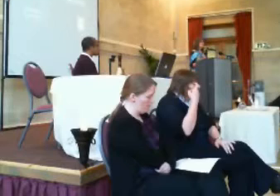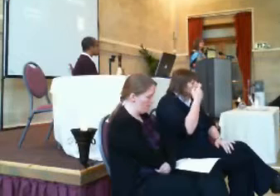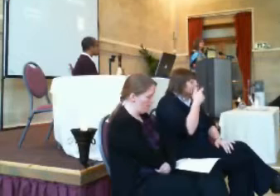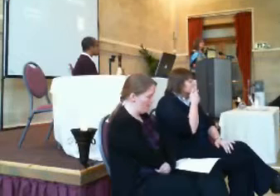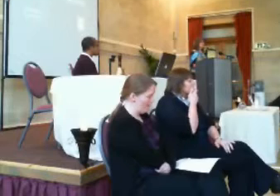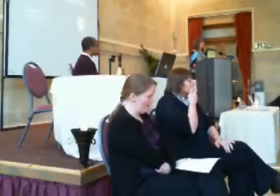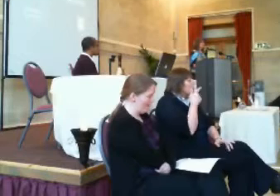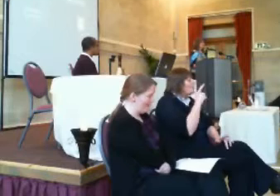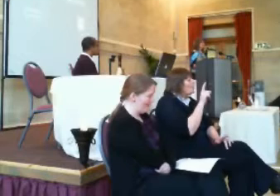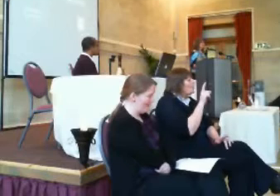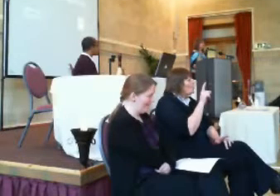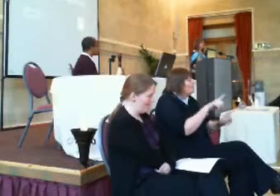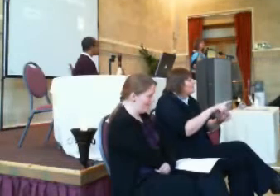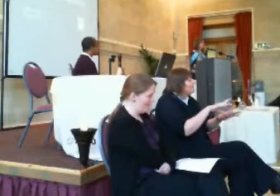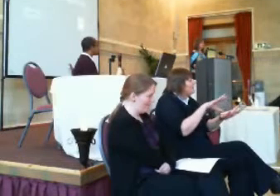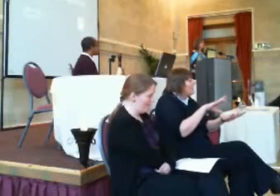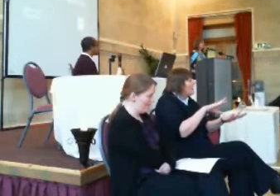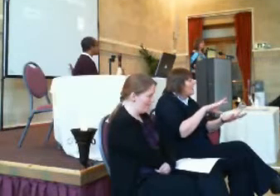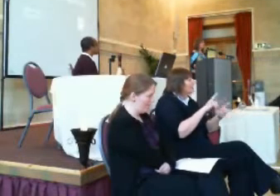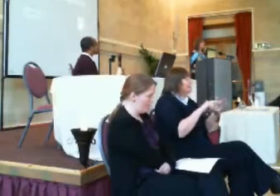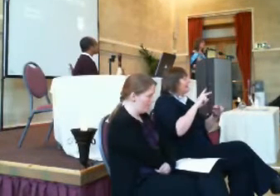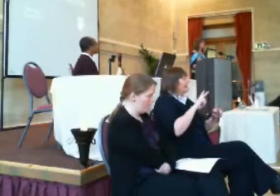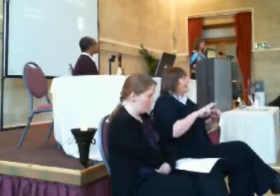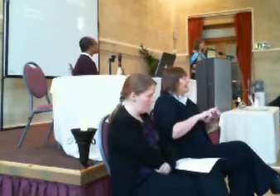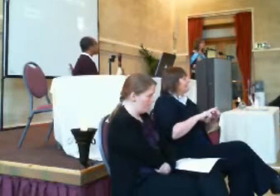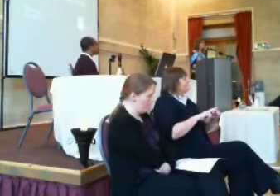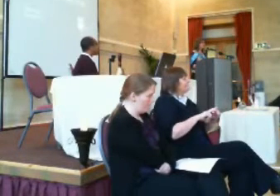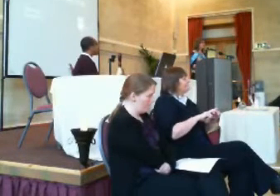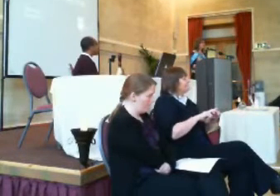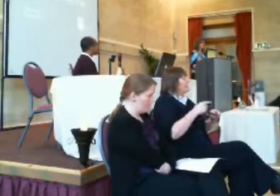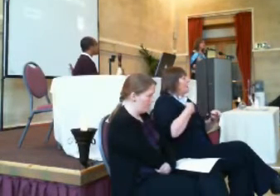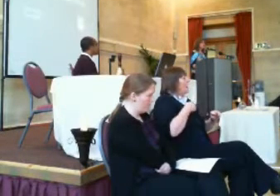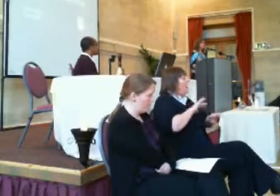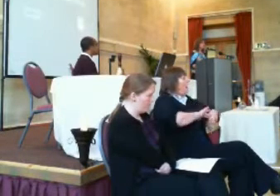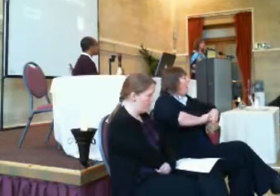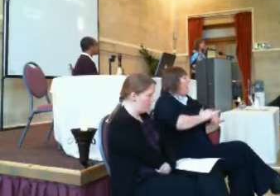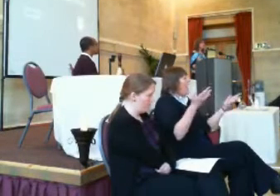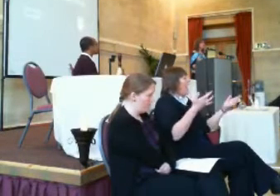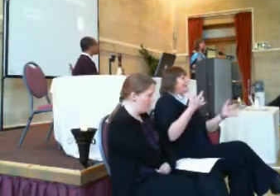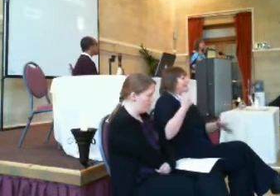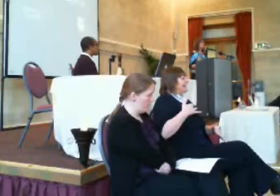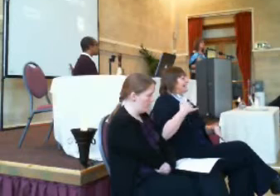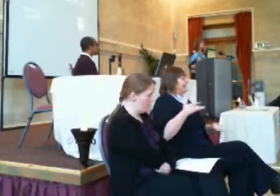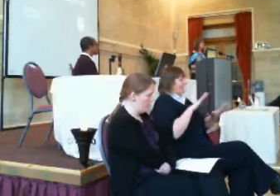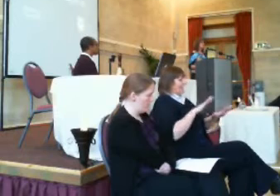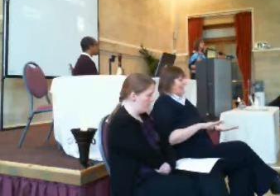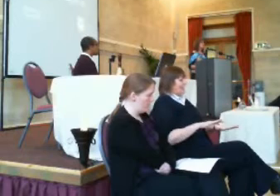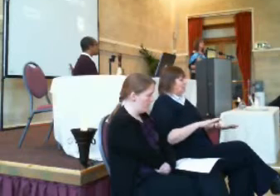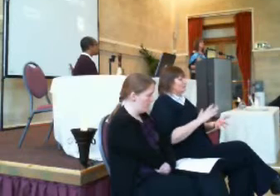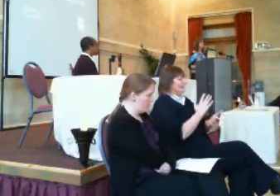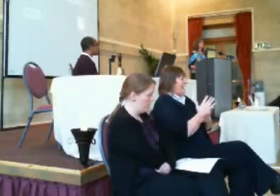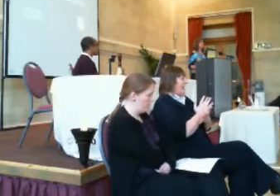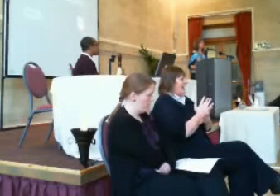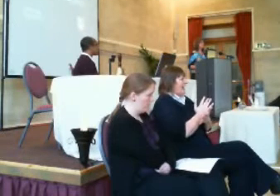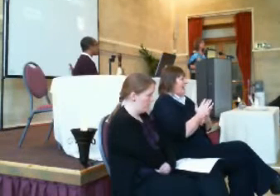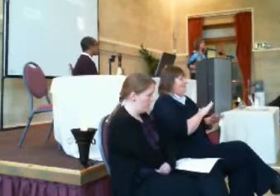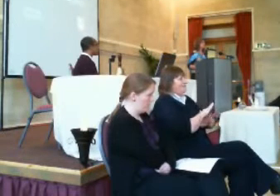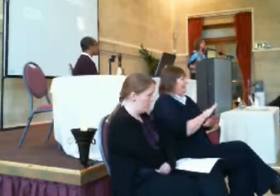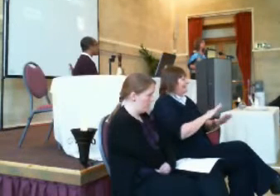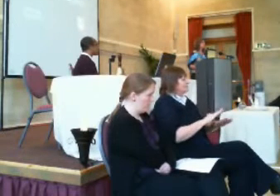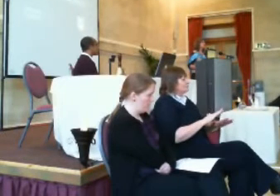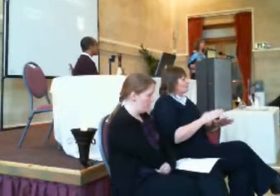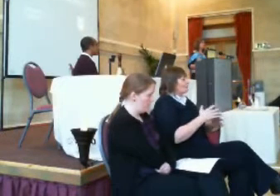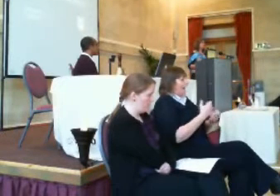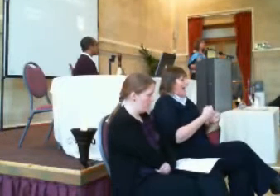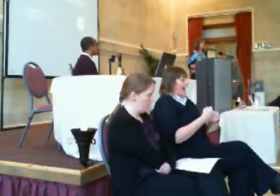what it would be like if I had not all my life lived in a country which is not directly experiencing